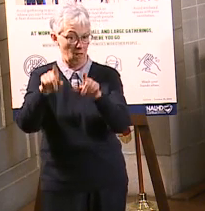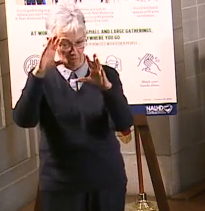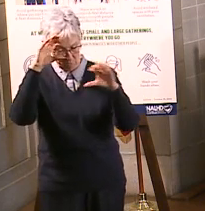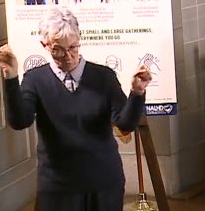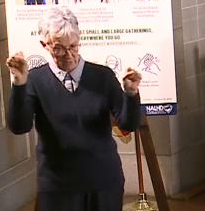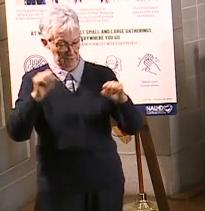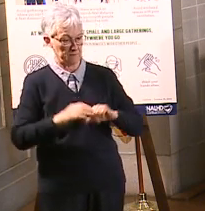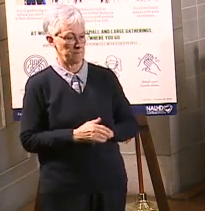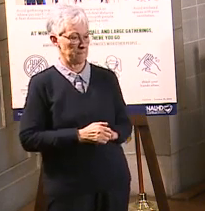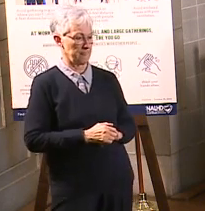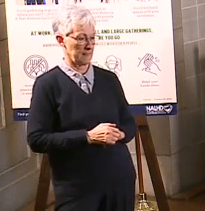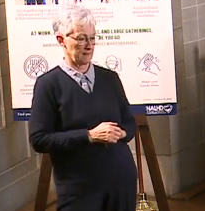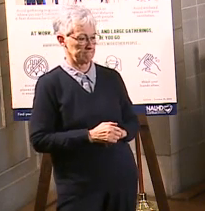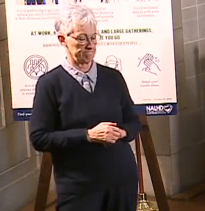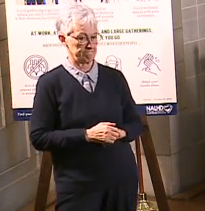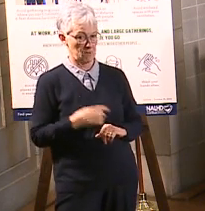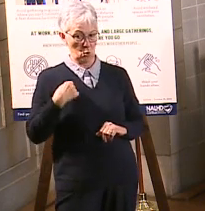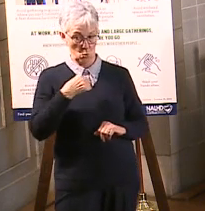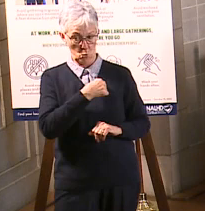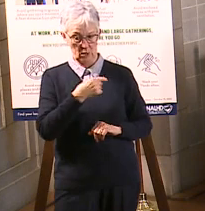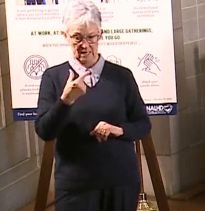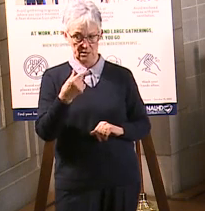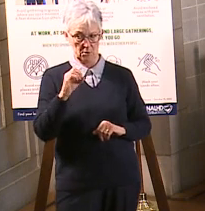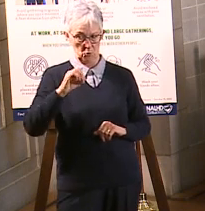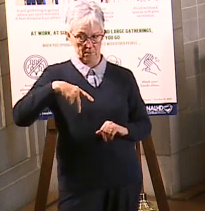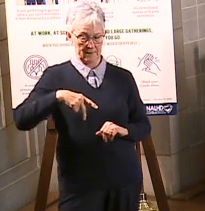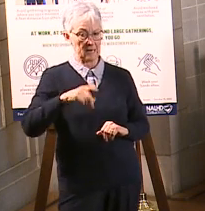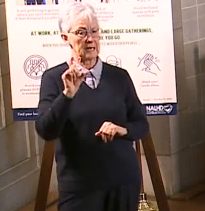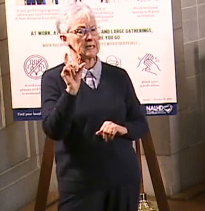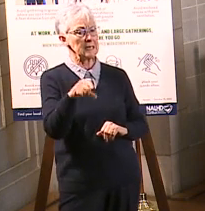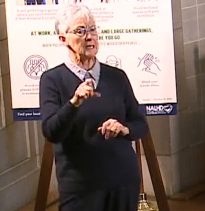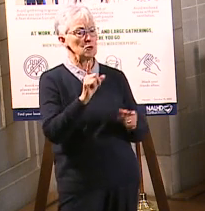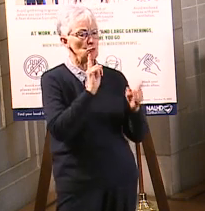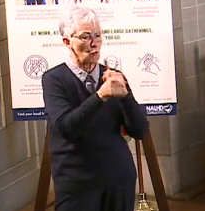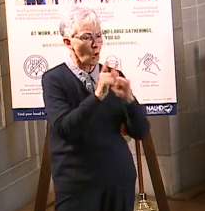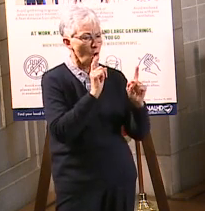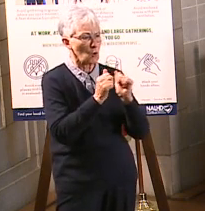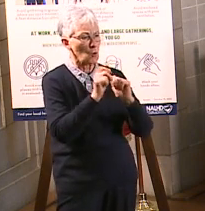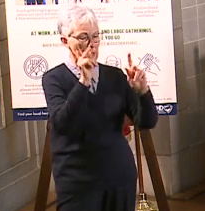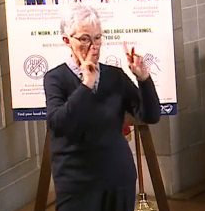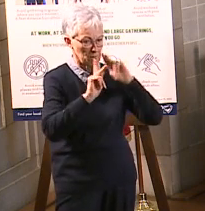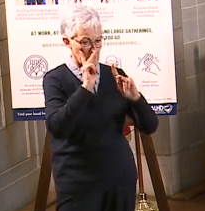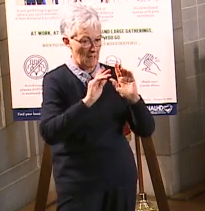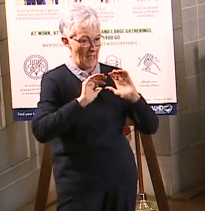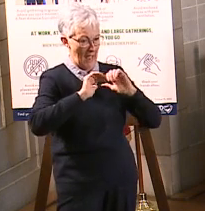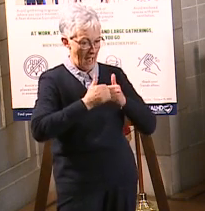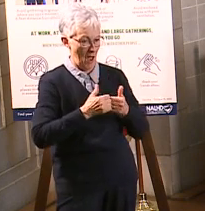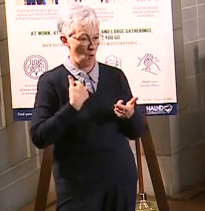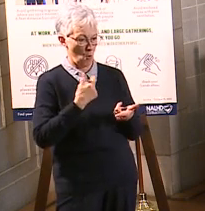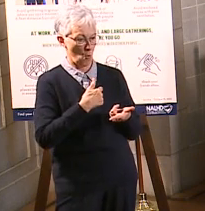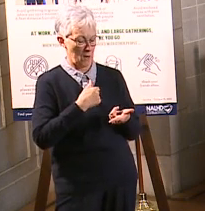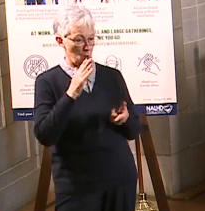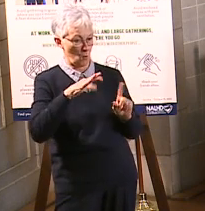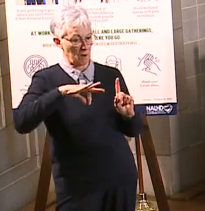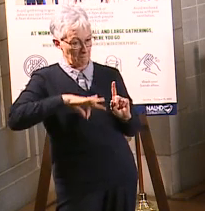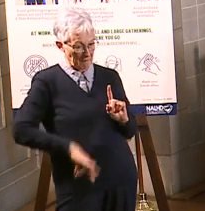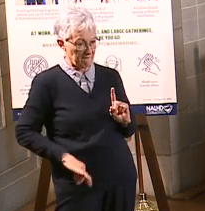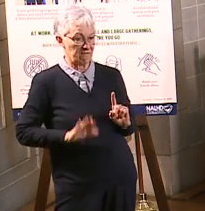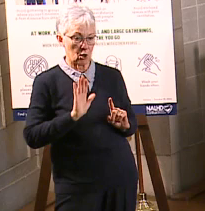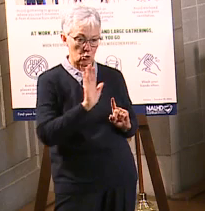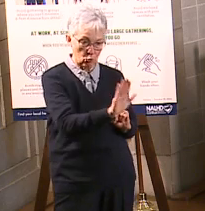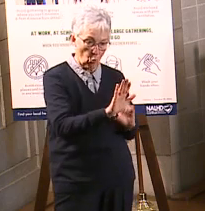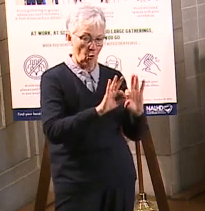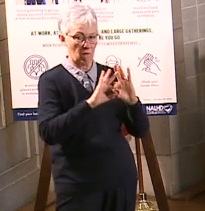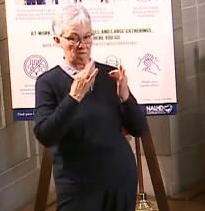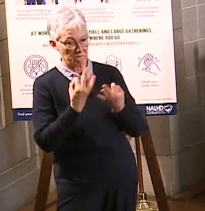to voters and talking about how we're going to benefit them in their lives, how we're going to benefit them, their families, their communities. I think if you look at